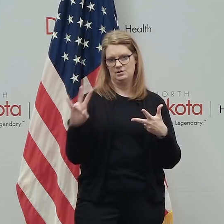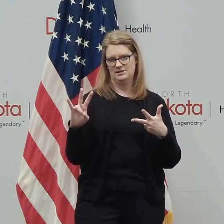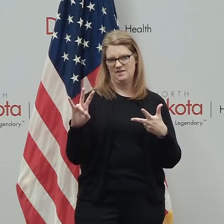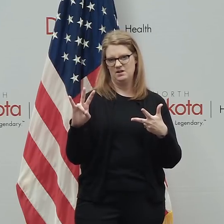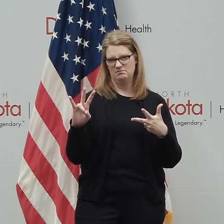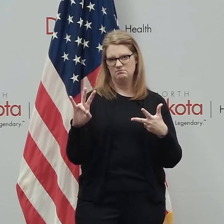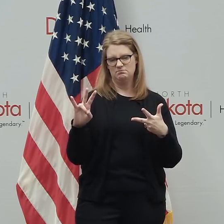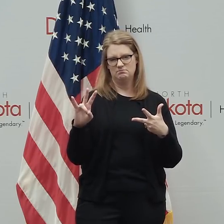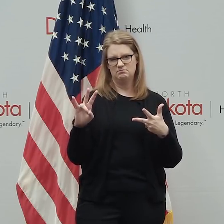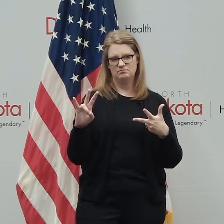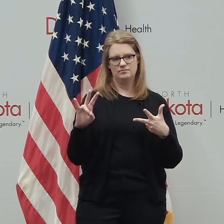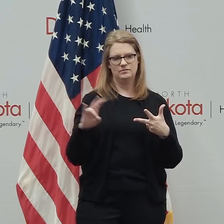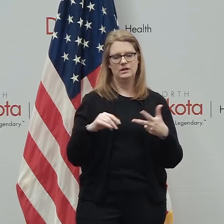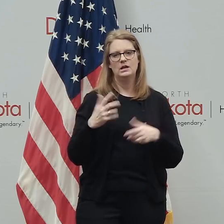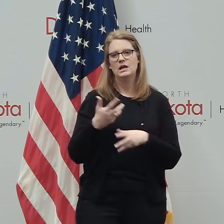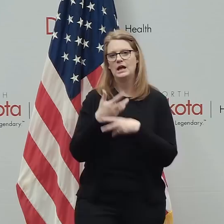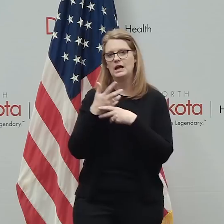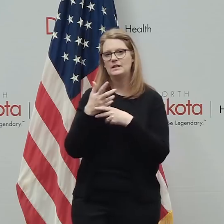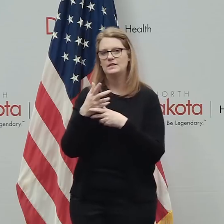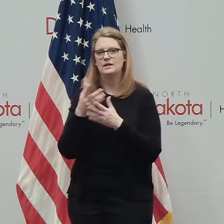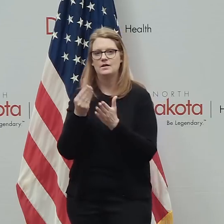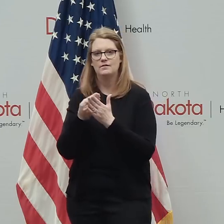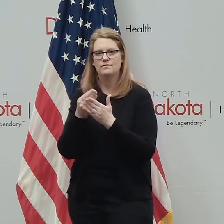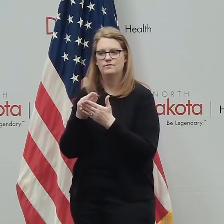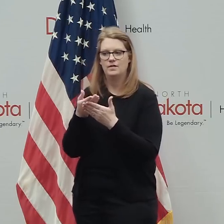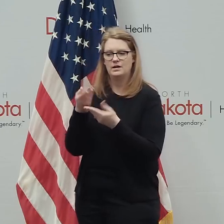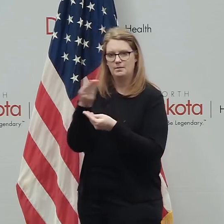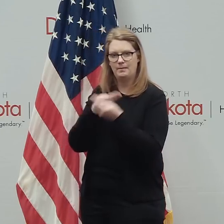10,937. Trust fund balance is at